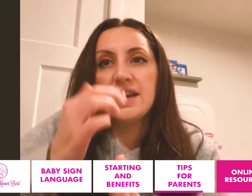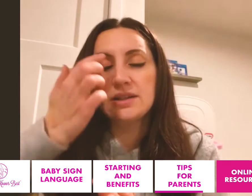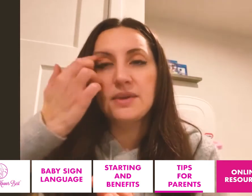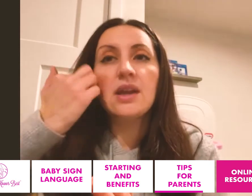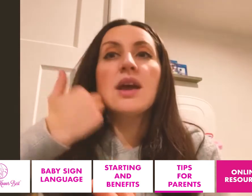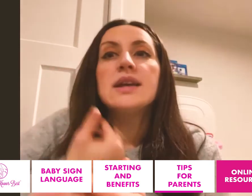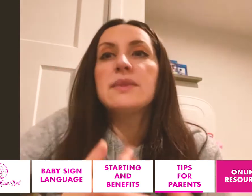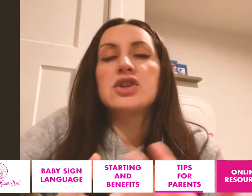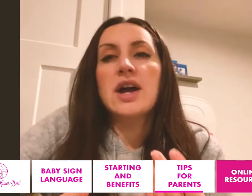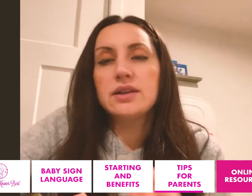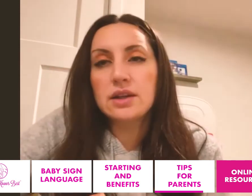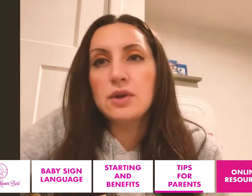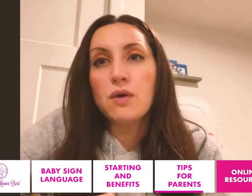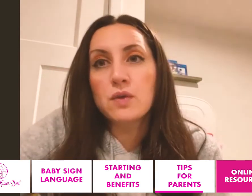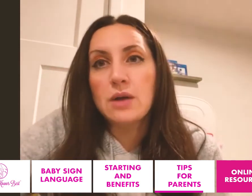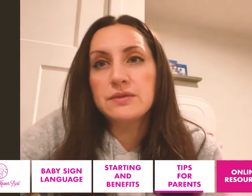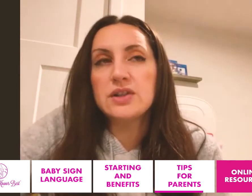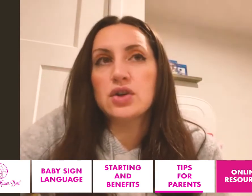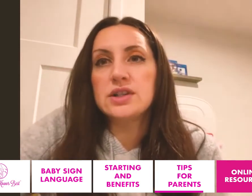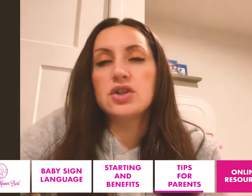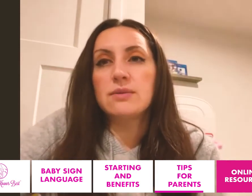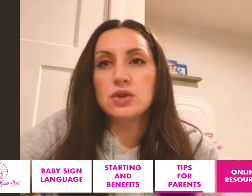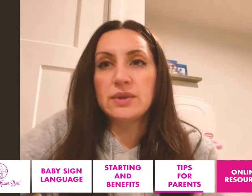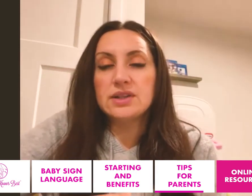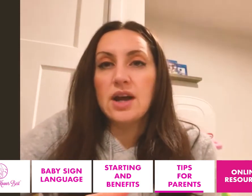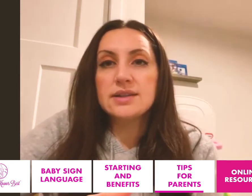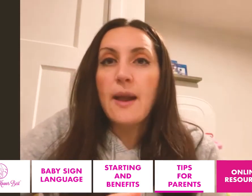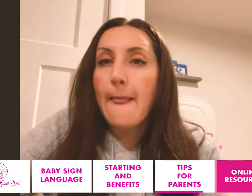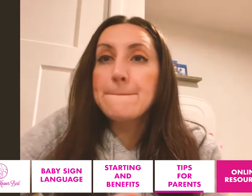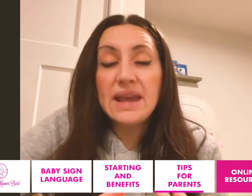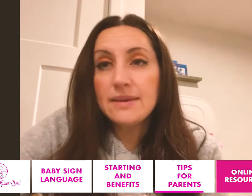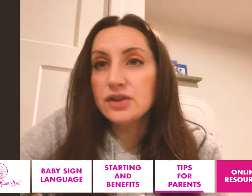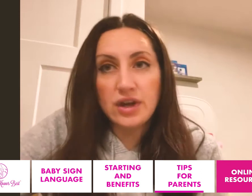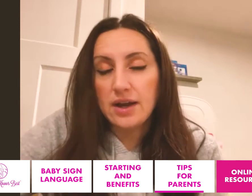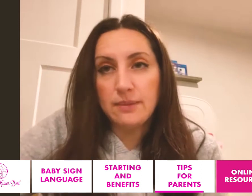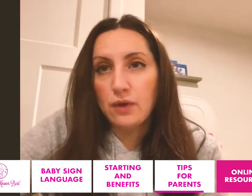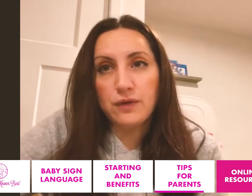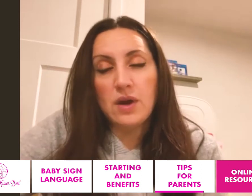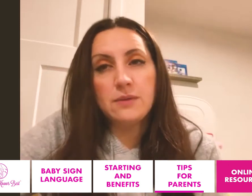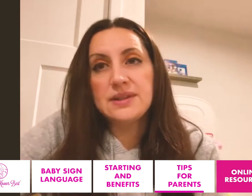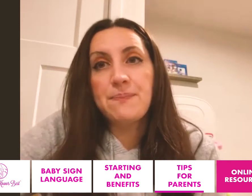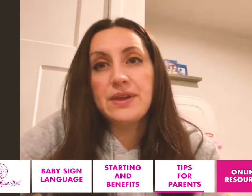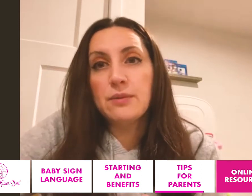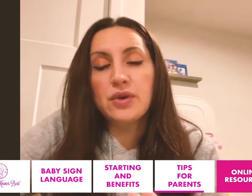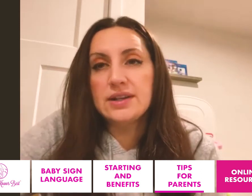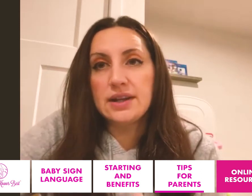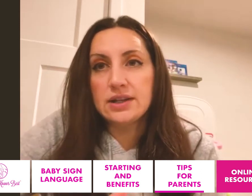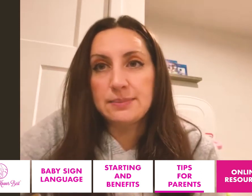me, is my child going to be overwhelmed if I start teaching them too many signs? Babies are not going to be overwhelmed. Their brain is like a